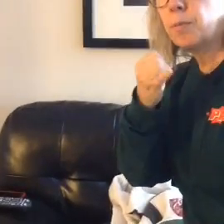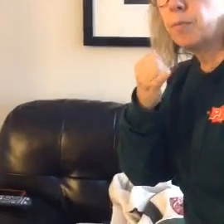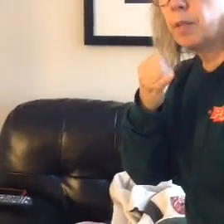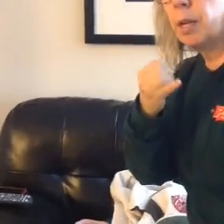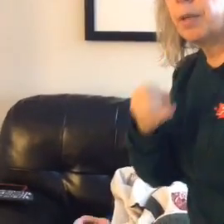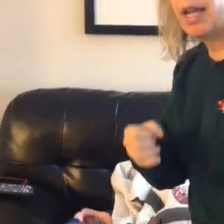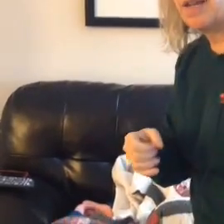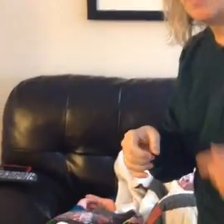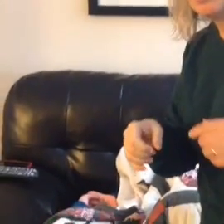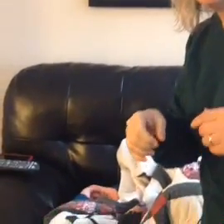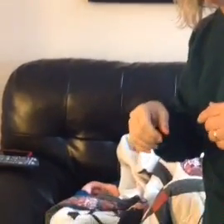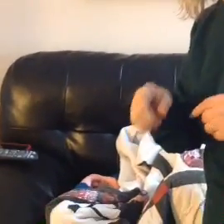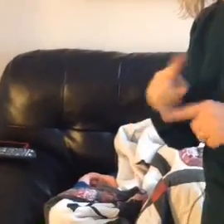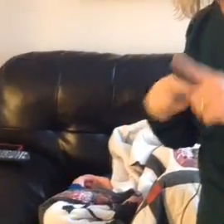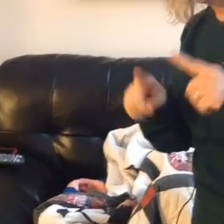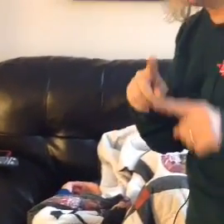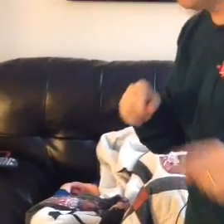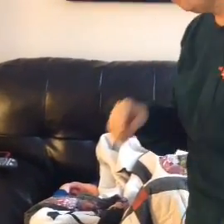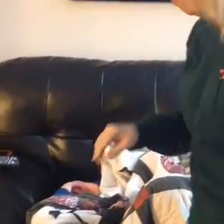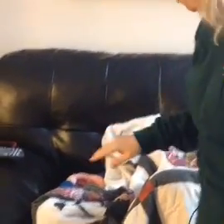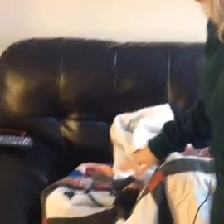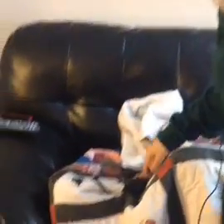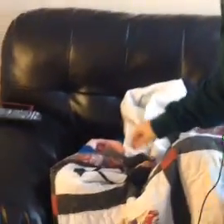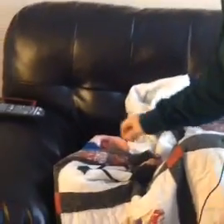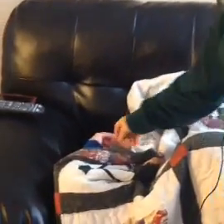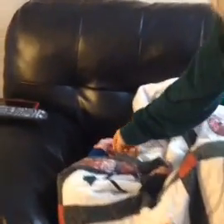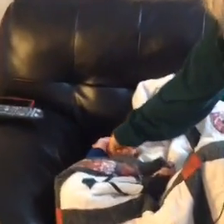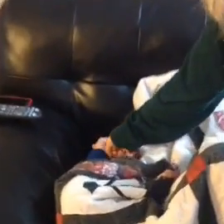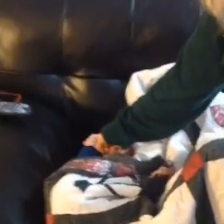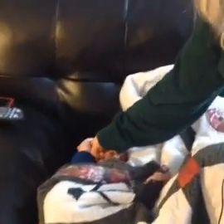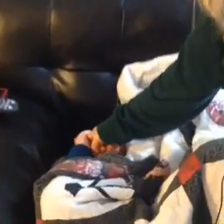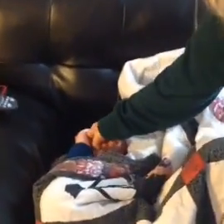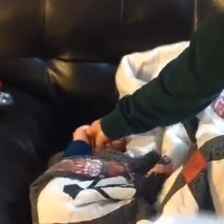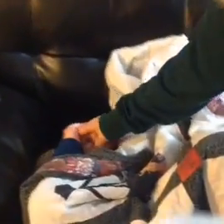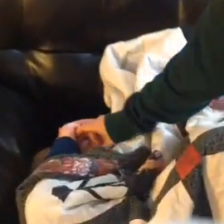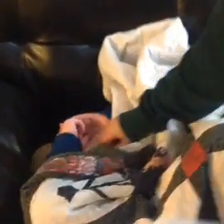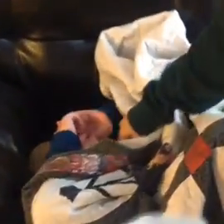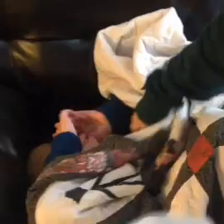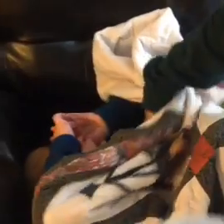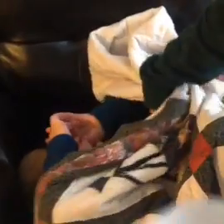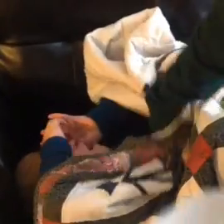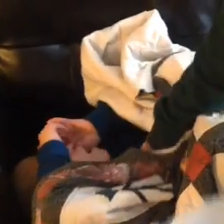And I'm going to have him sign to tell me. So, hey, Maxie,